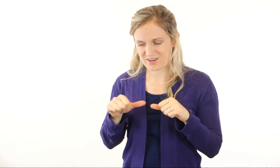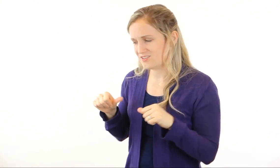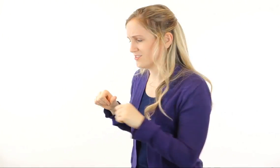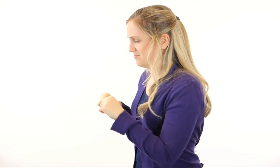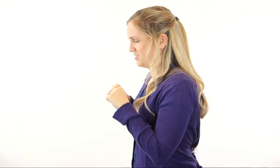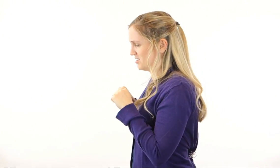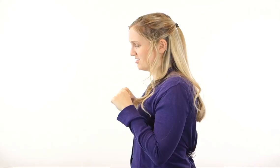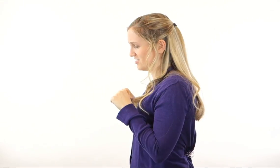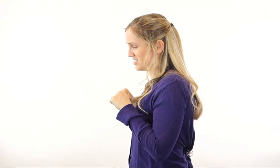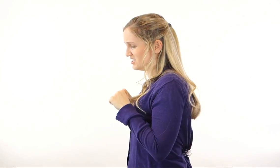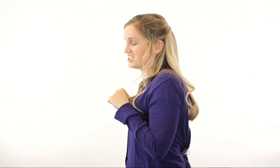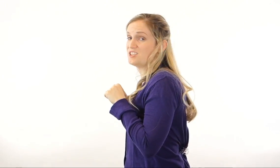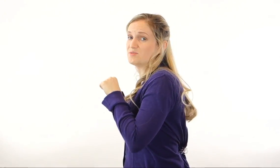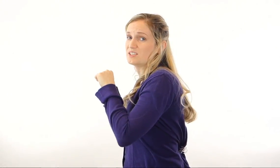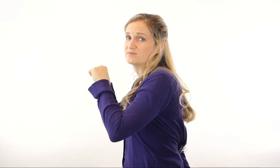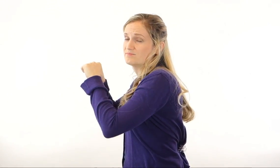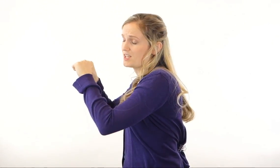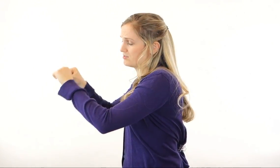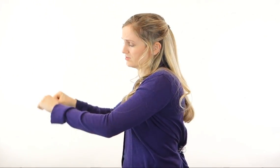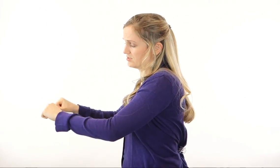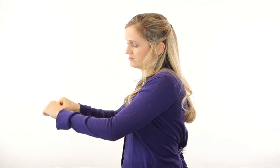and they're continuing out.